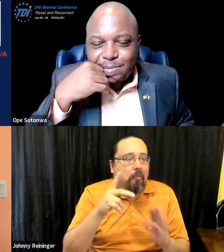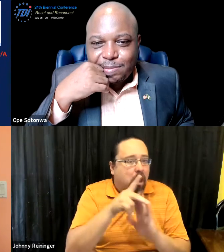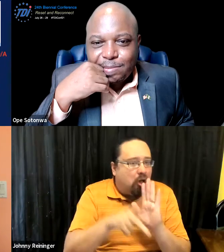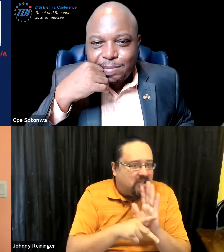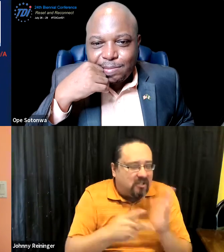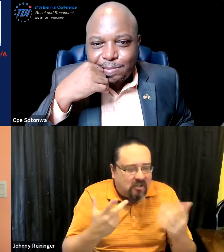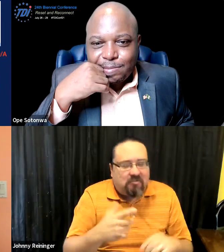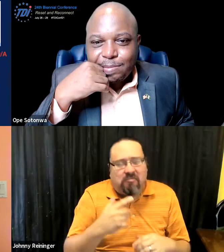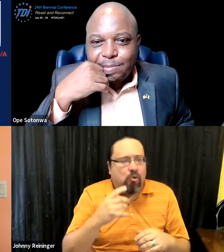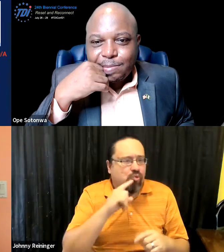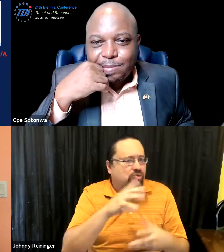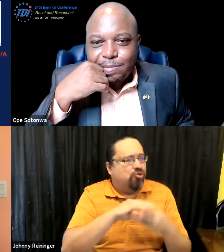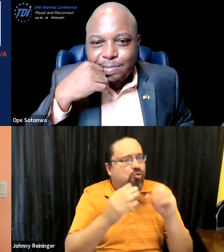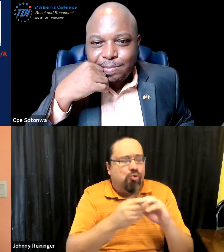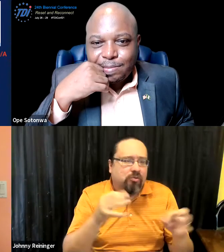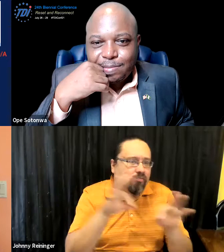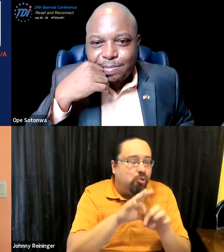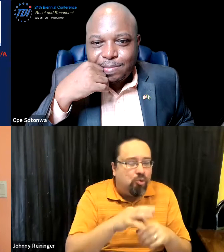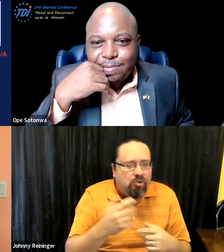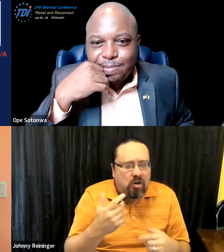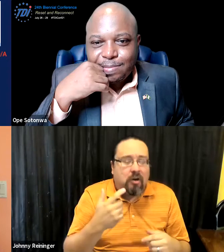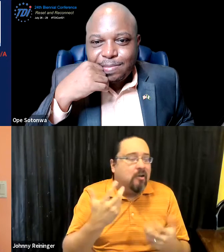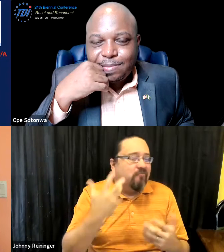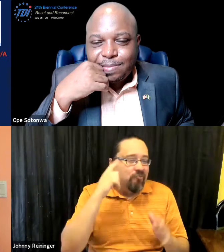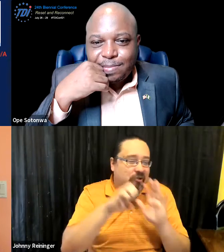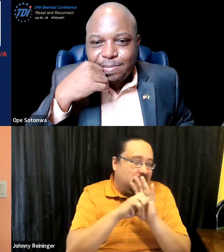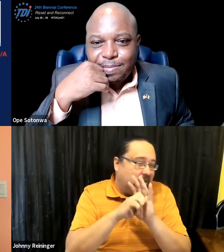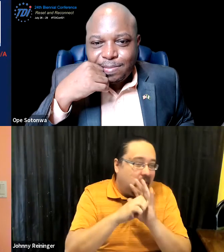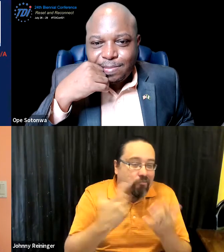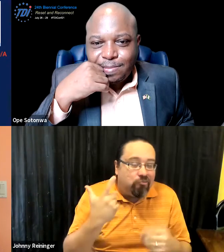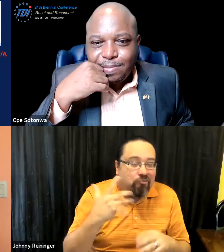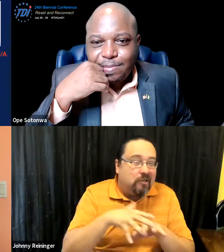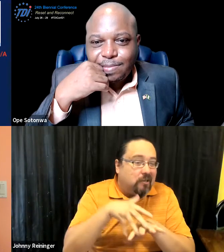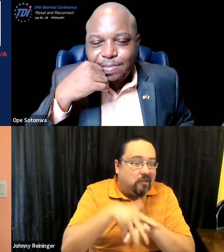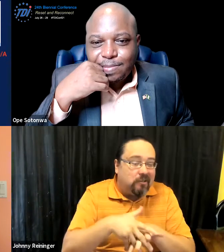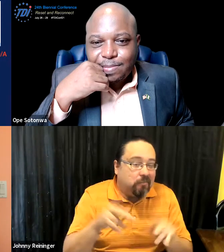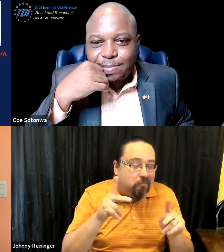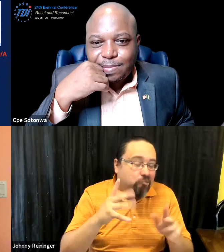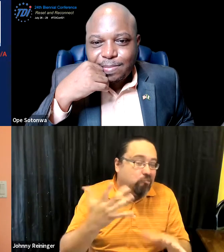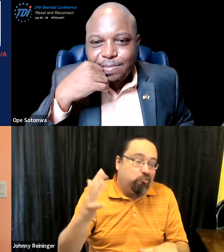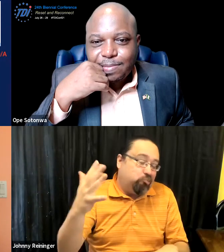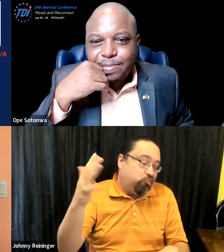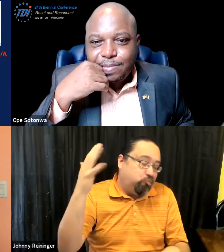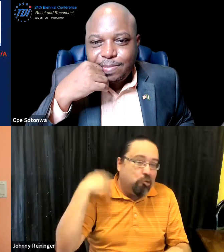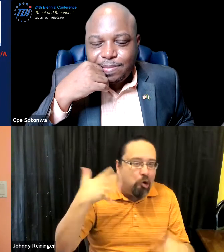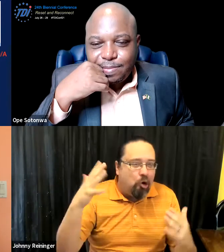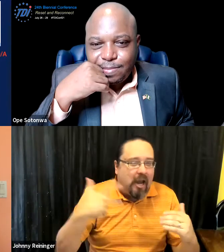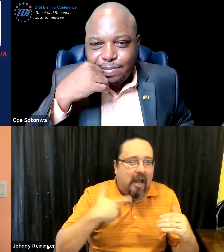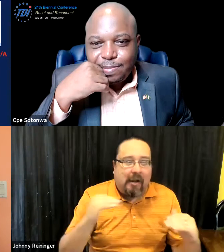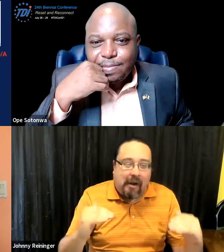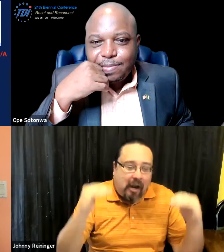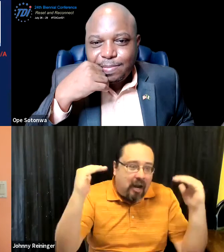just developing policies. Really, stories are vital. Let me give you an example. So